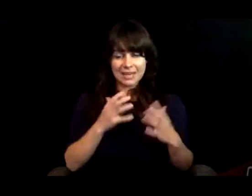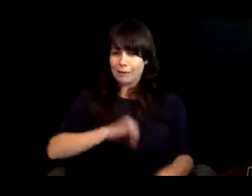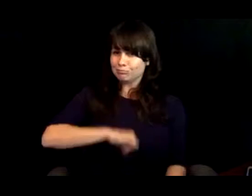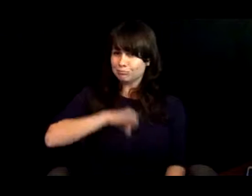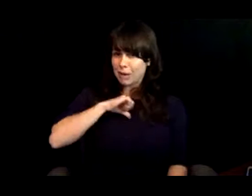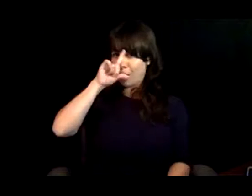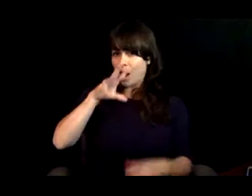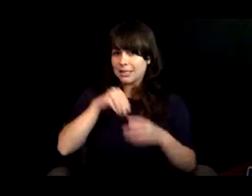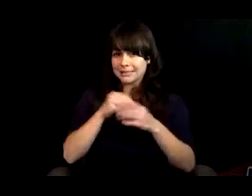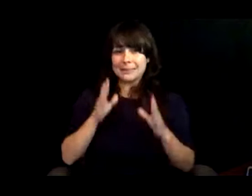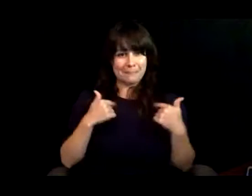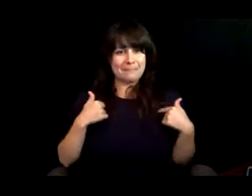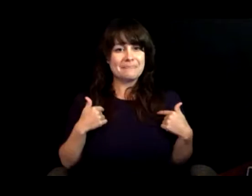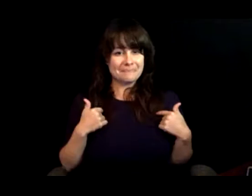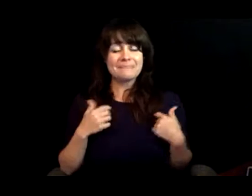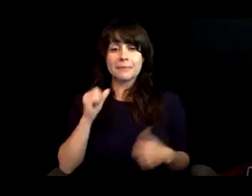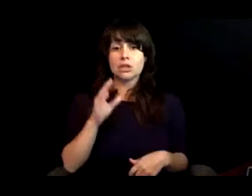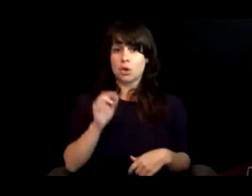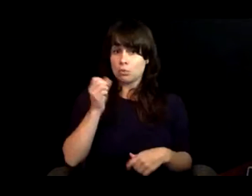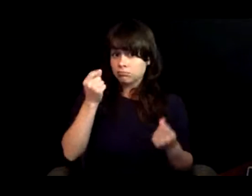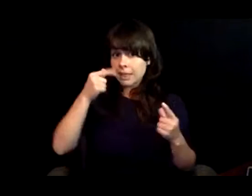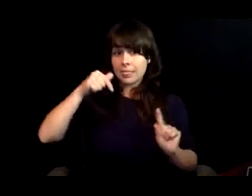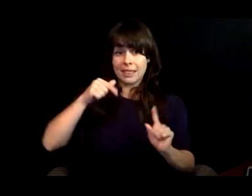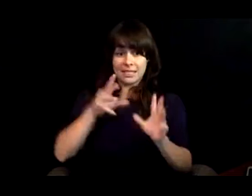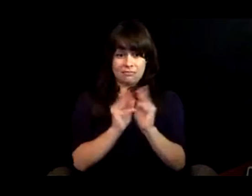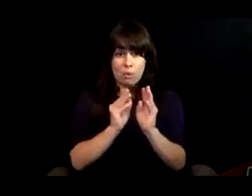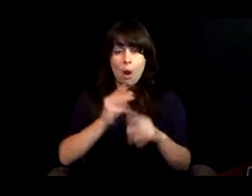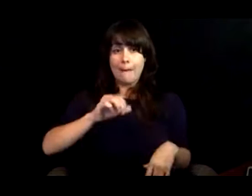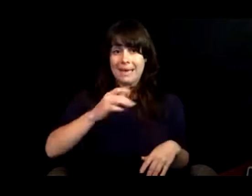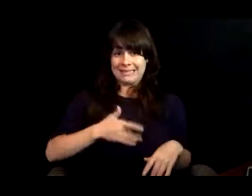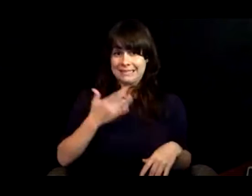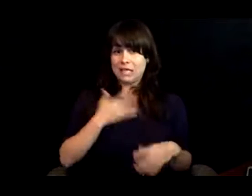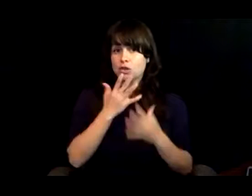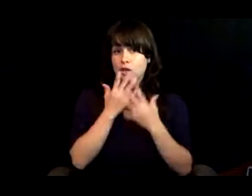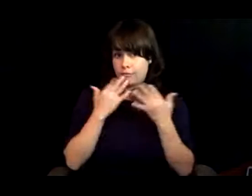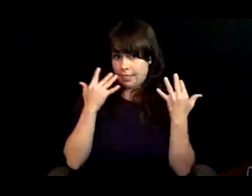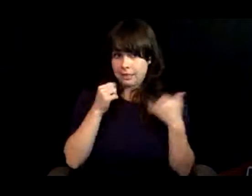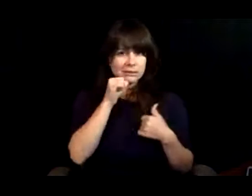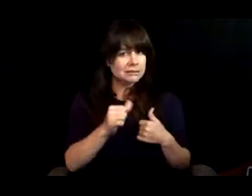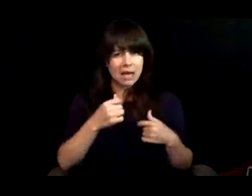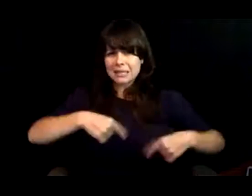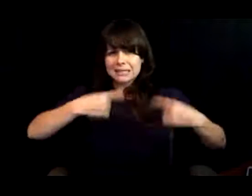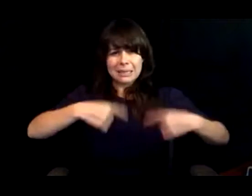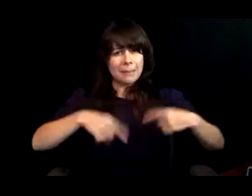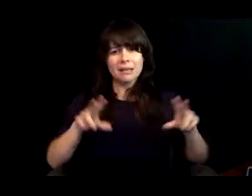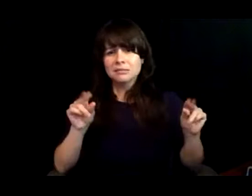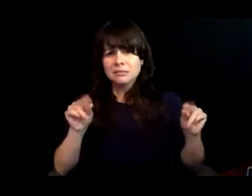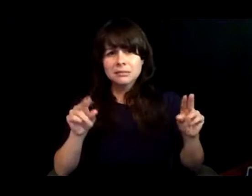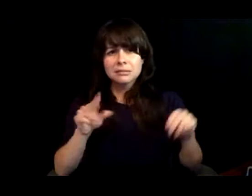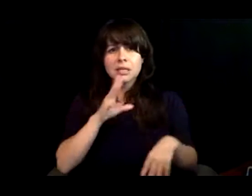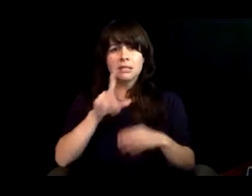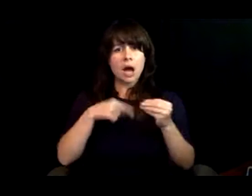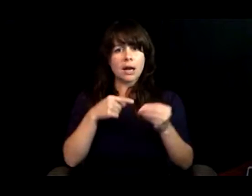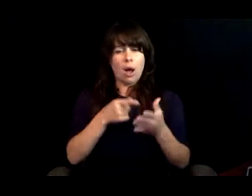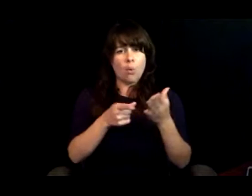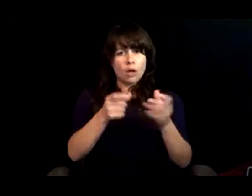is a sensory-friendly forum. This is not a debate. Talk about what you can and have done